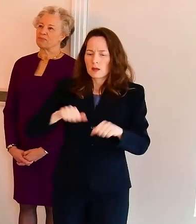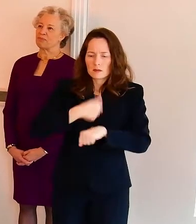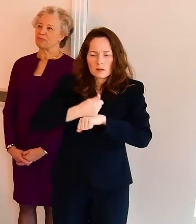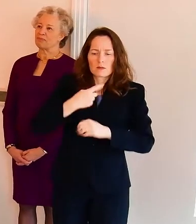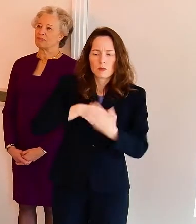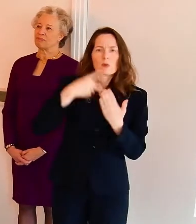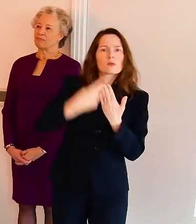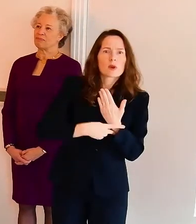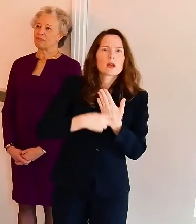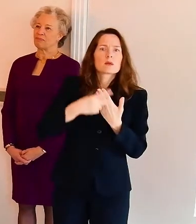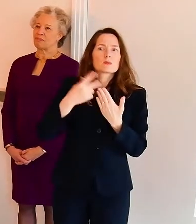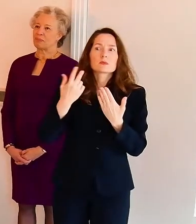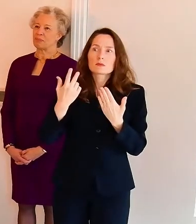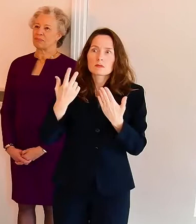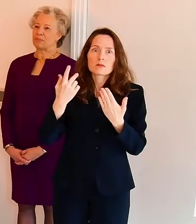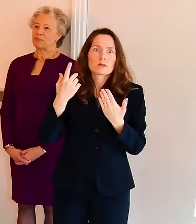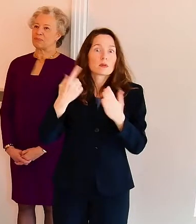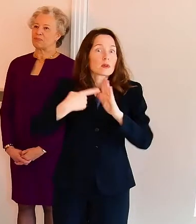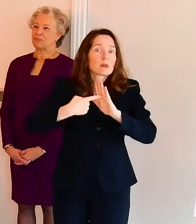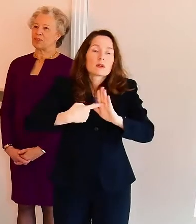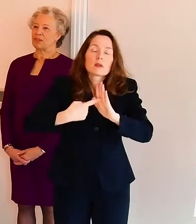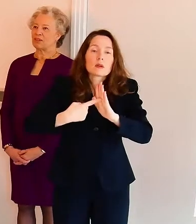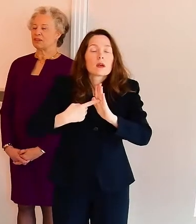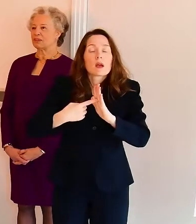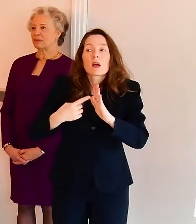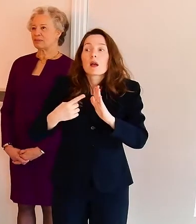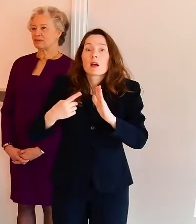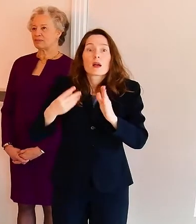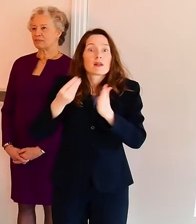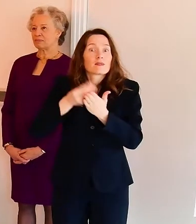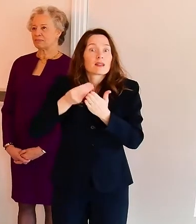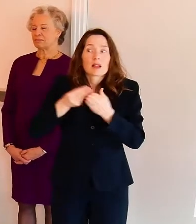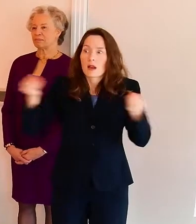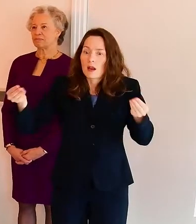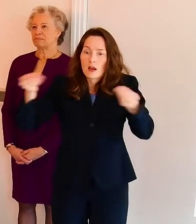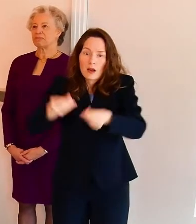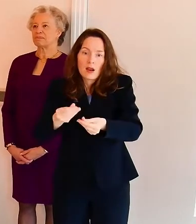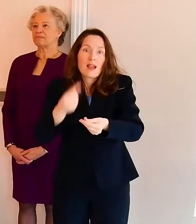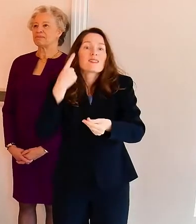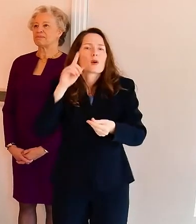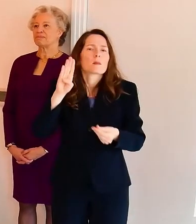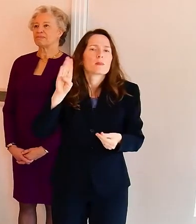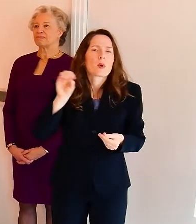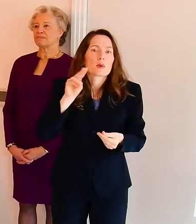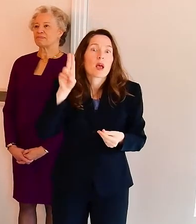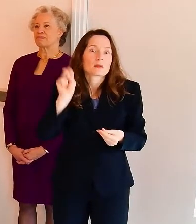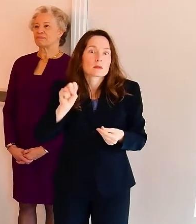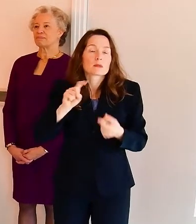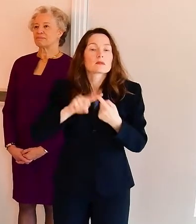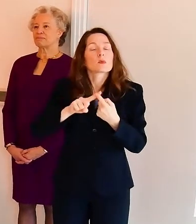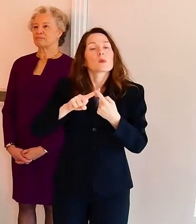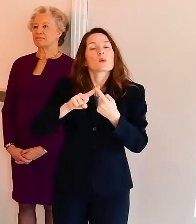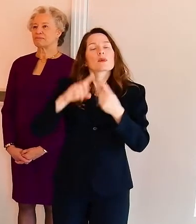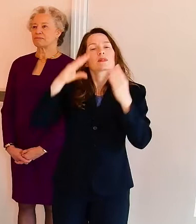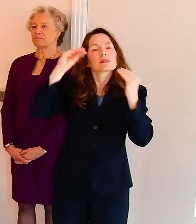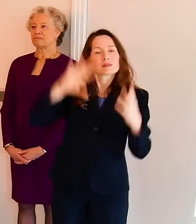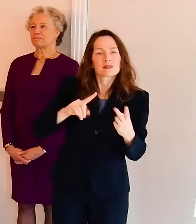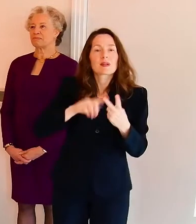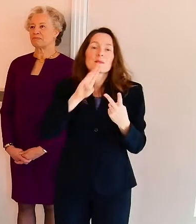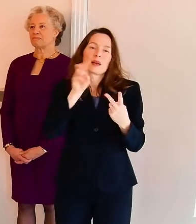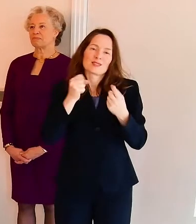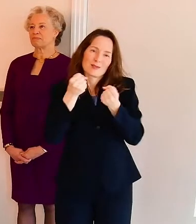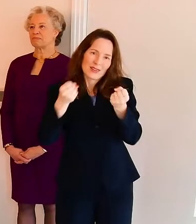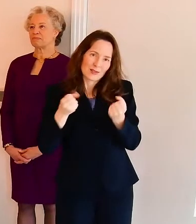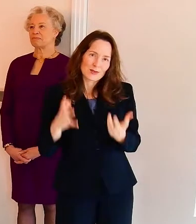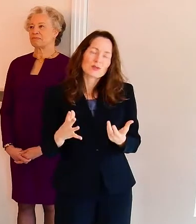like combining funding with our Howard County Public School System for bonus payment for educators and bus drivers, joining with the